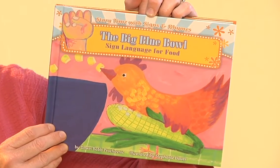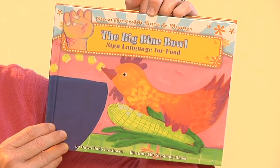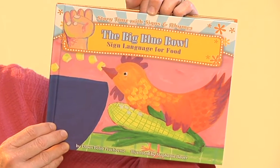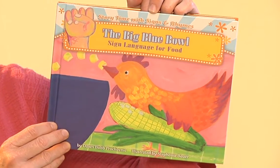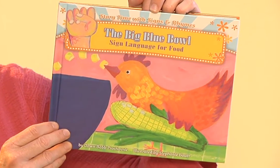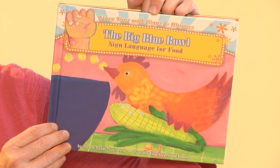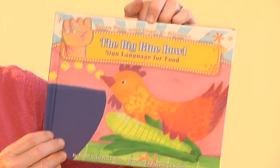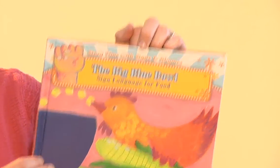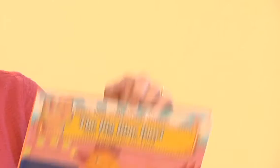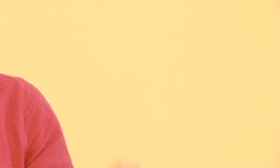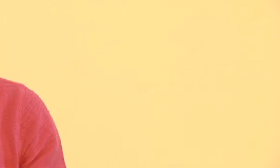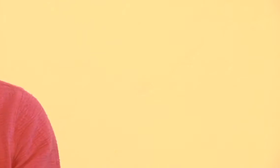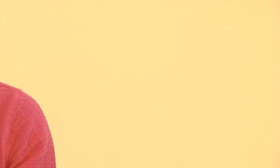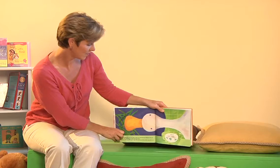pages.